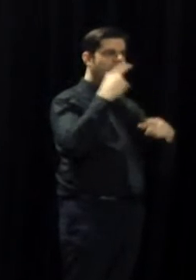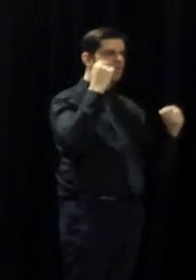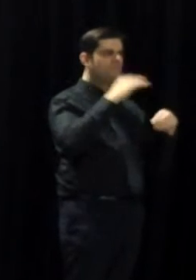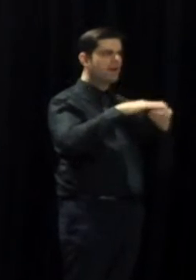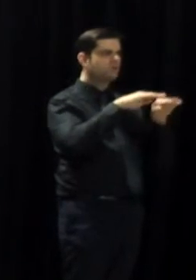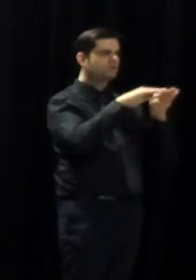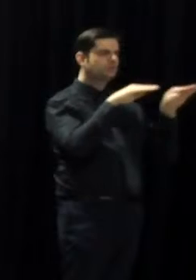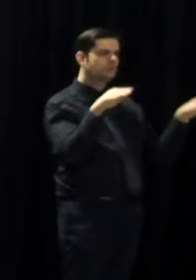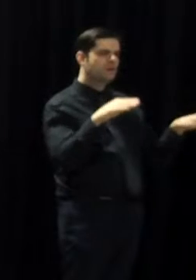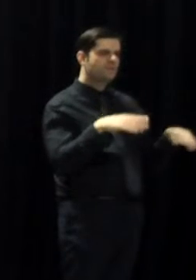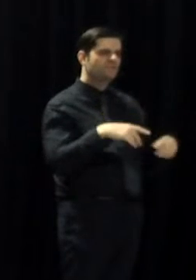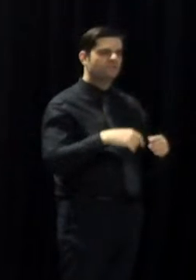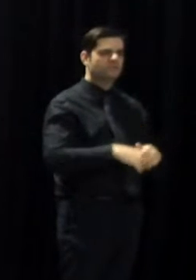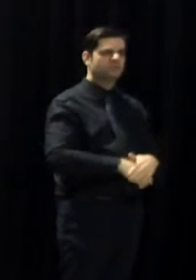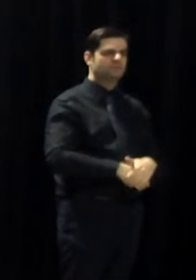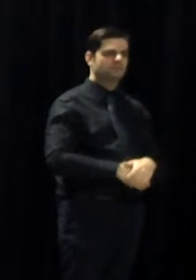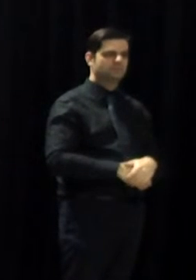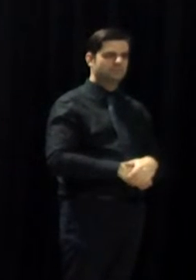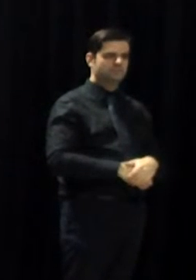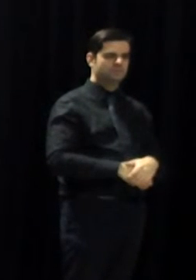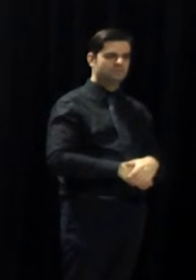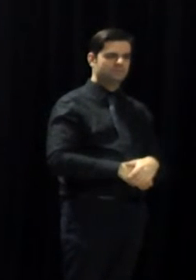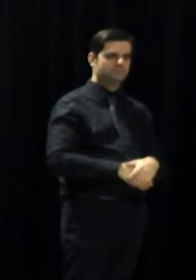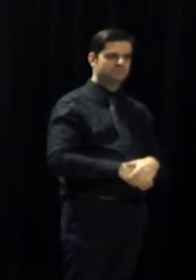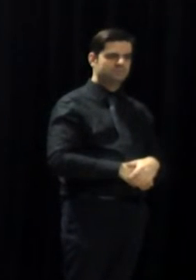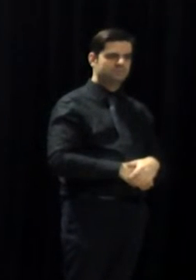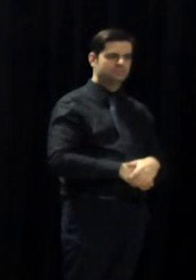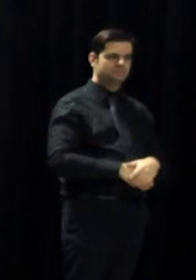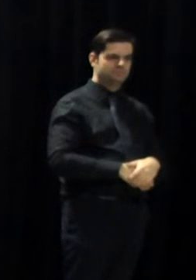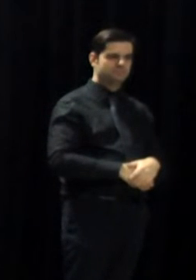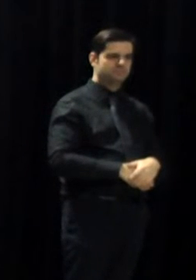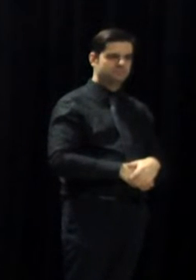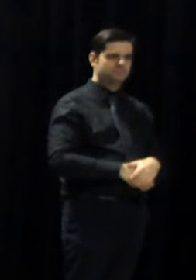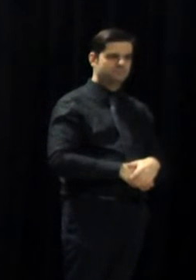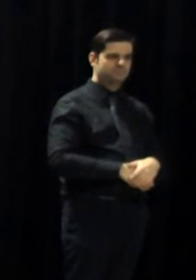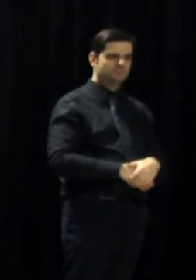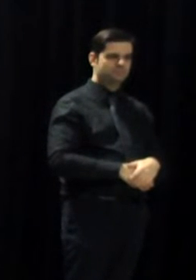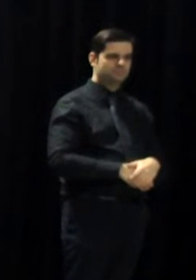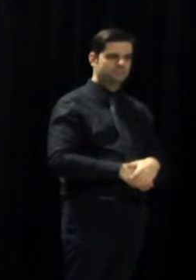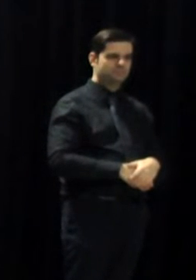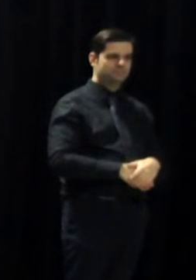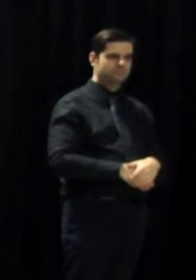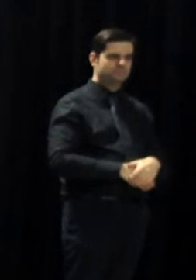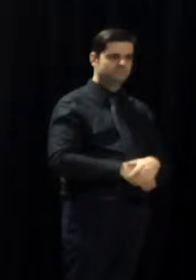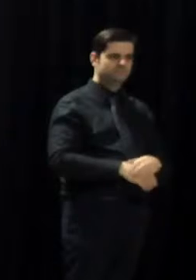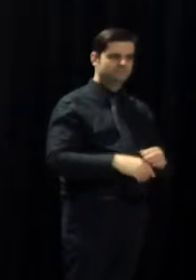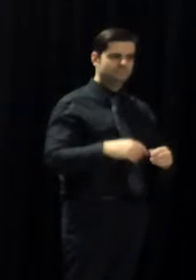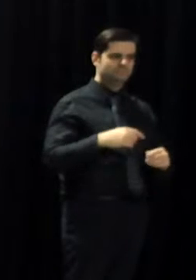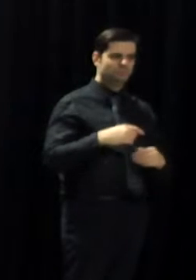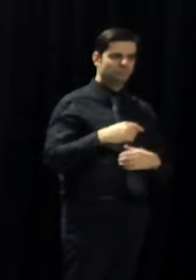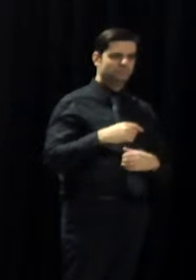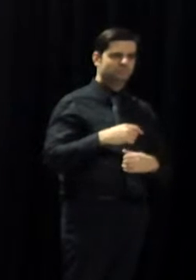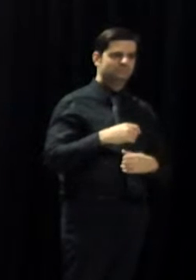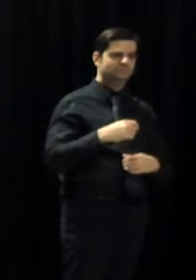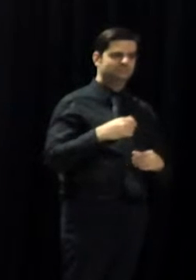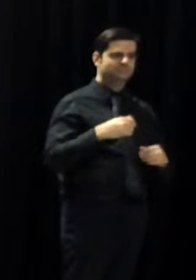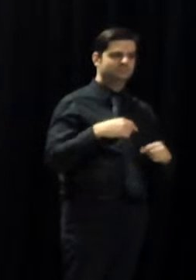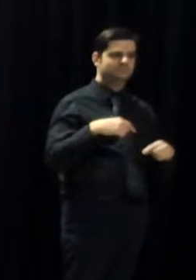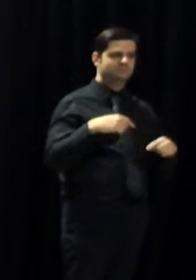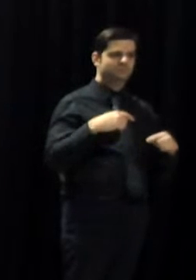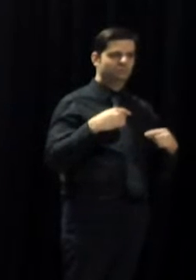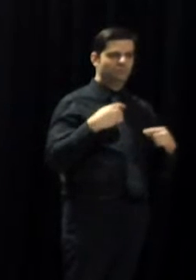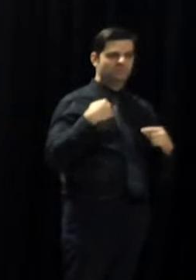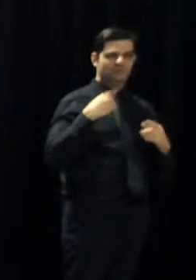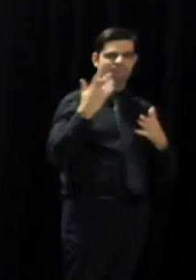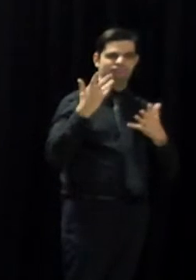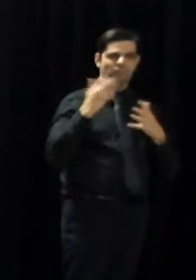an executive order to Dr. Gupta. The elf on the shelf is out of quarantine, so we're good there, kids. But you know, we're